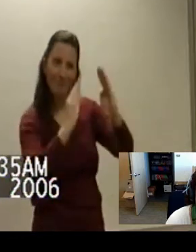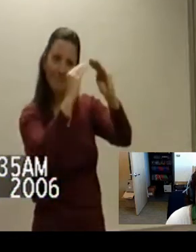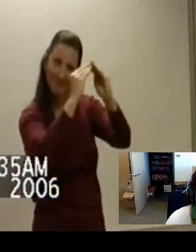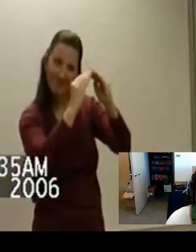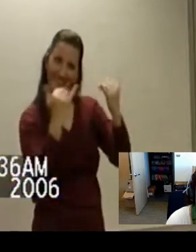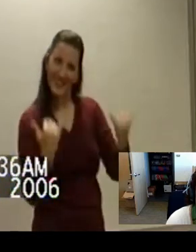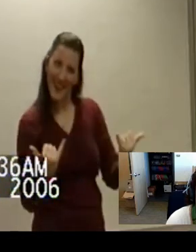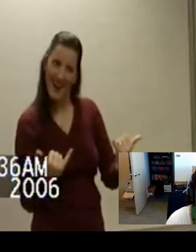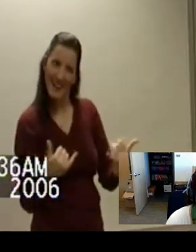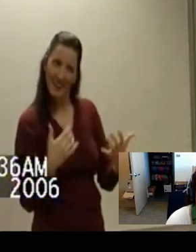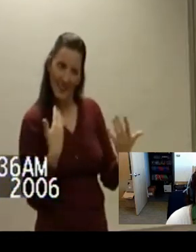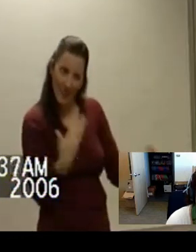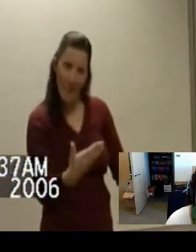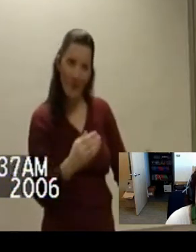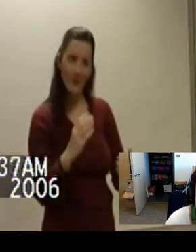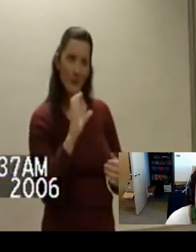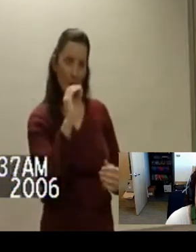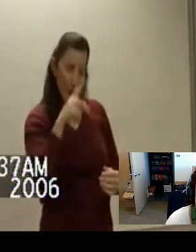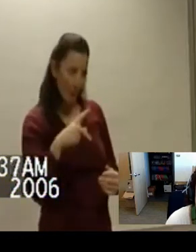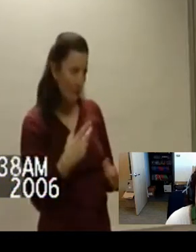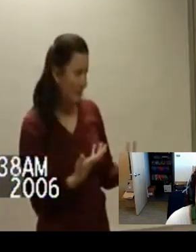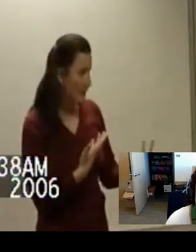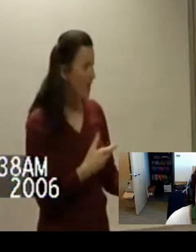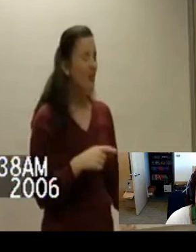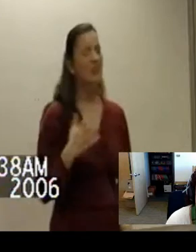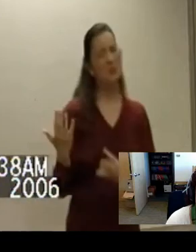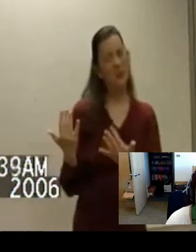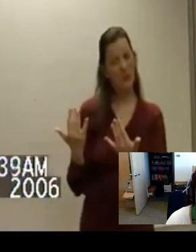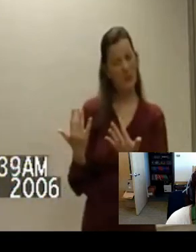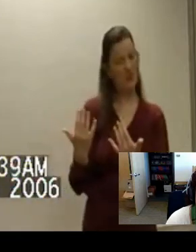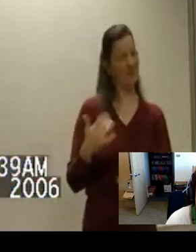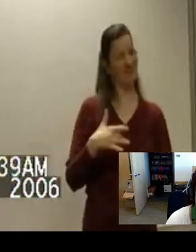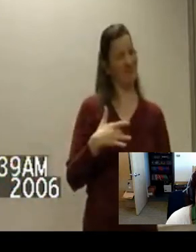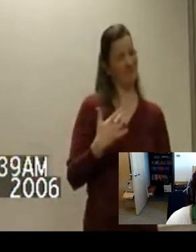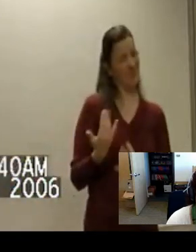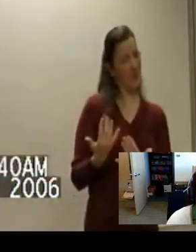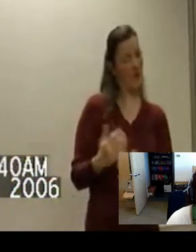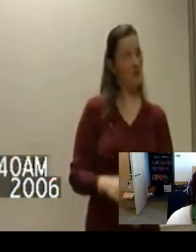So I asked my talked to my husband about building the chicken coop, and he said, no, let's wait. And I tried to